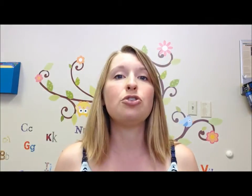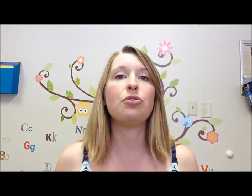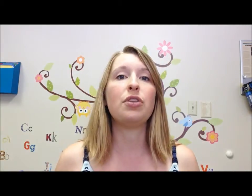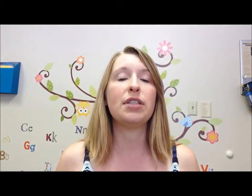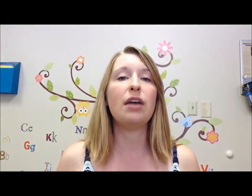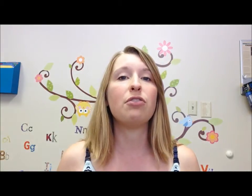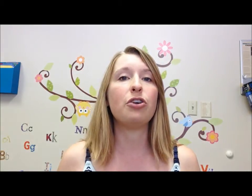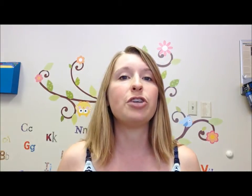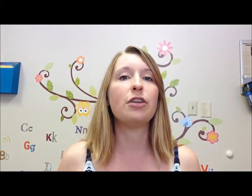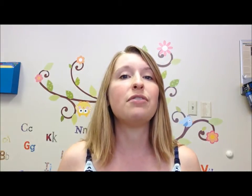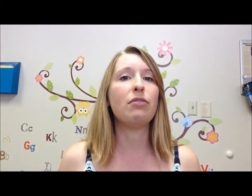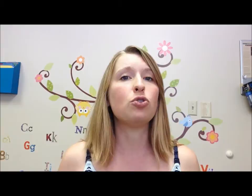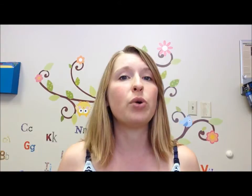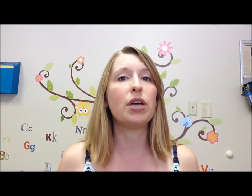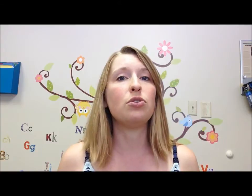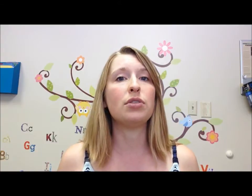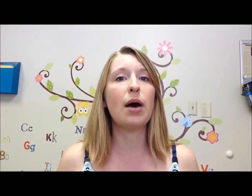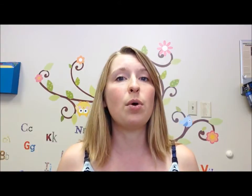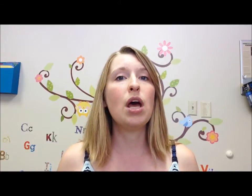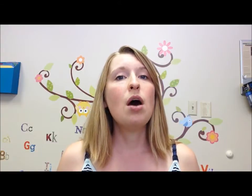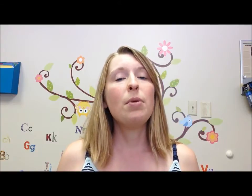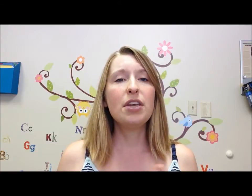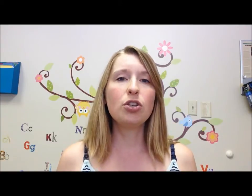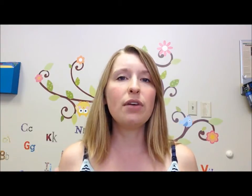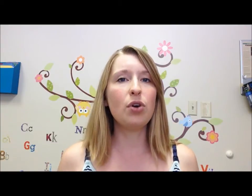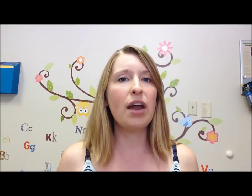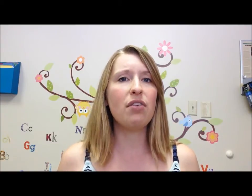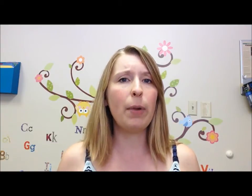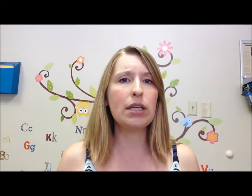the sign for your child's favorite toy and use that one. But this will give you kind of a bank to get